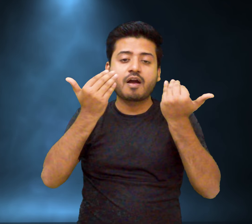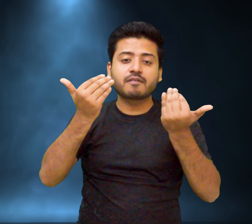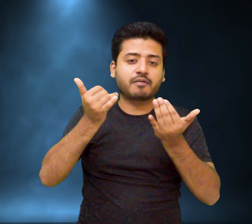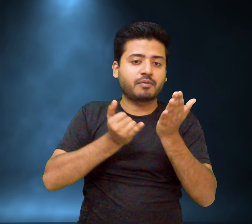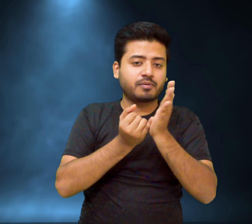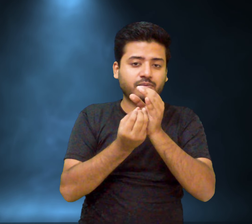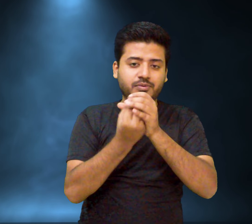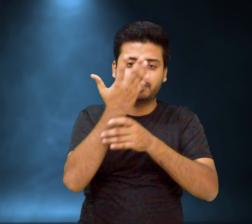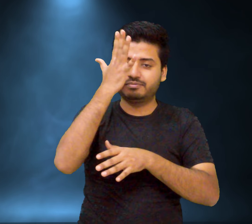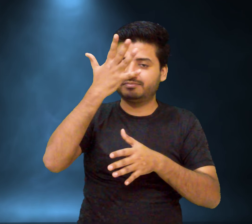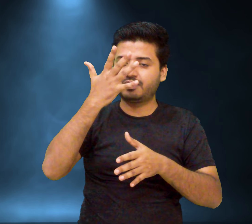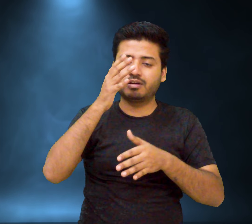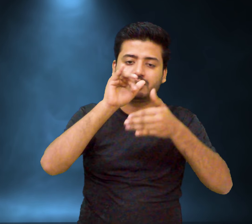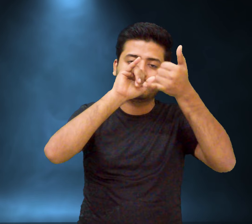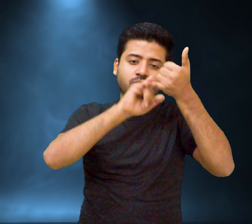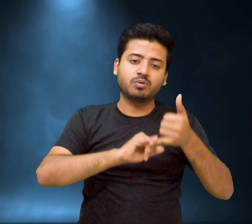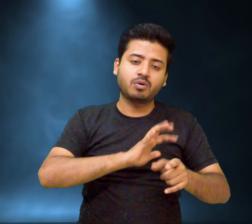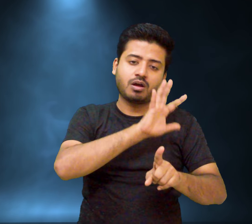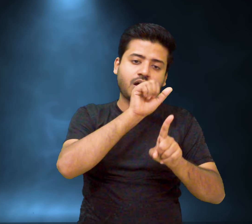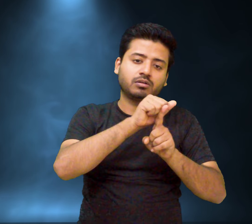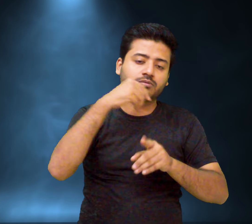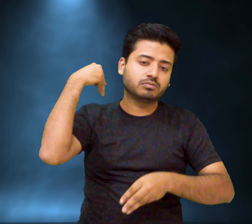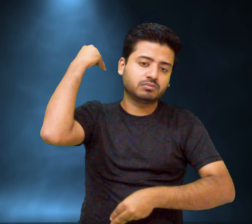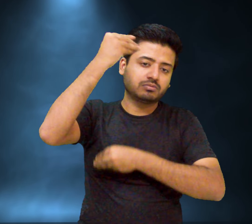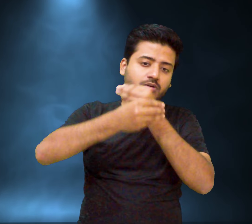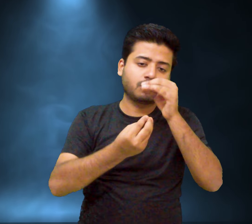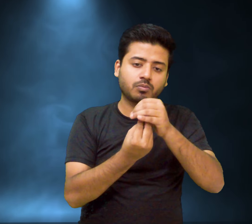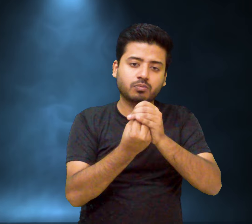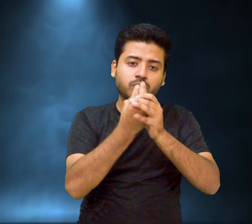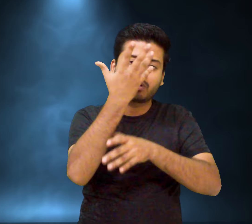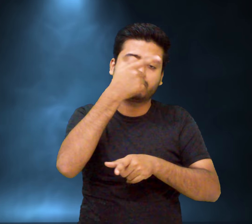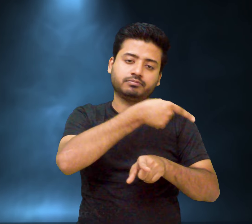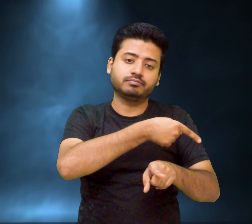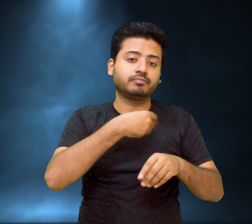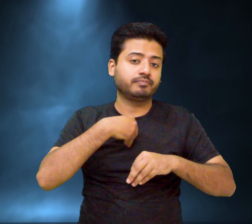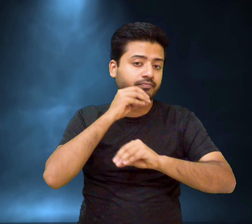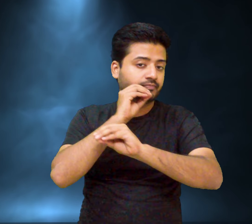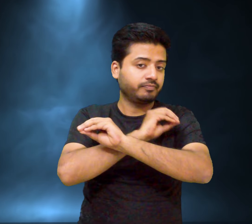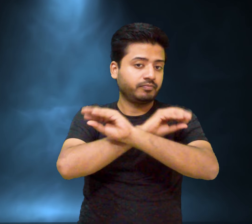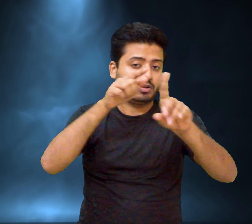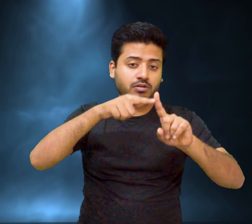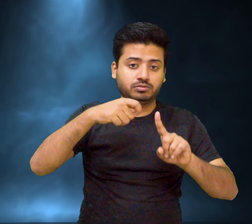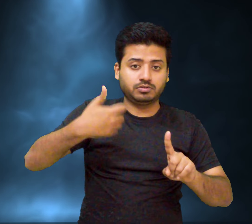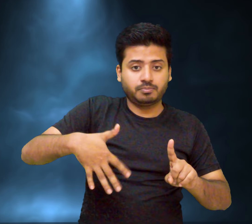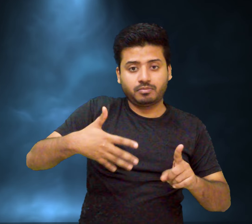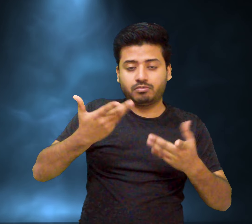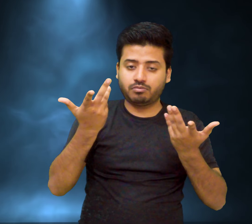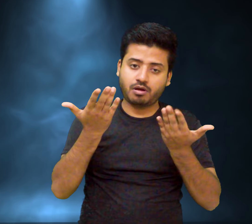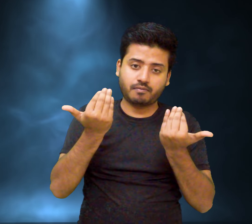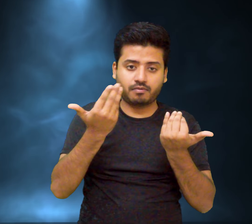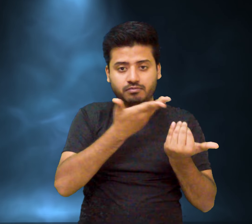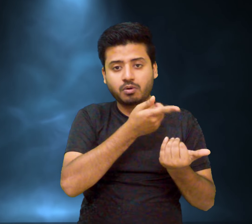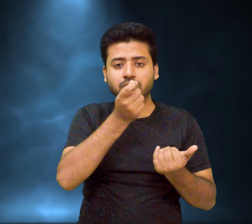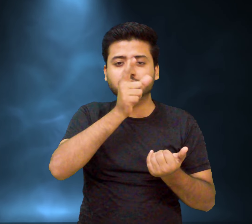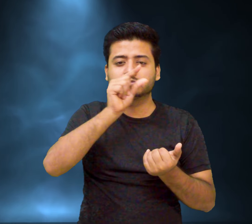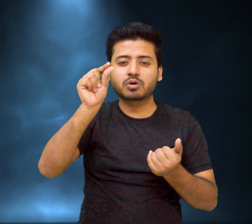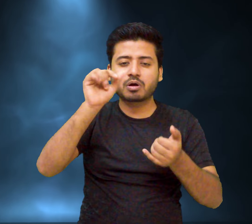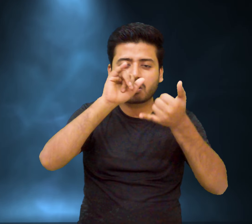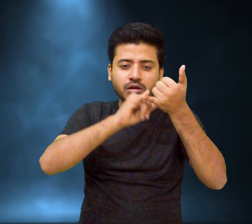heart disease, and diabetes. Supports digestive health. Black pepper aids digestion in several ways, helping to alleviate